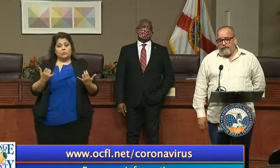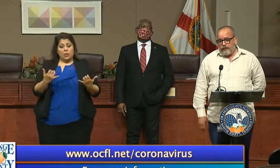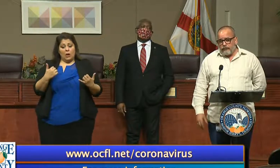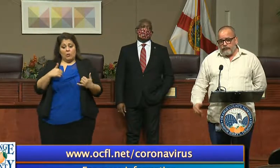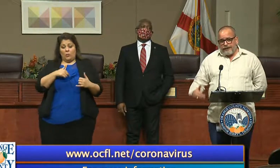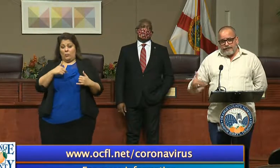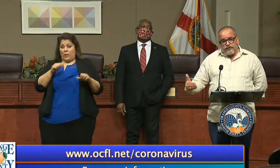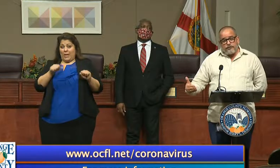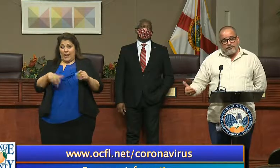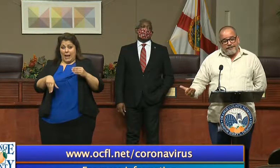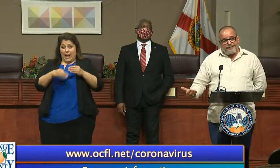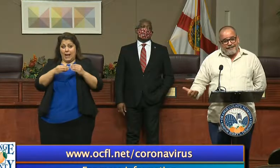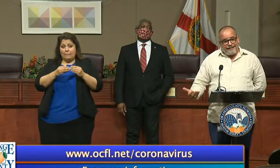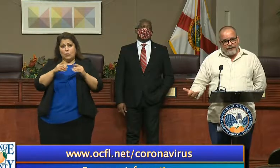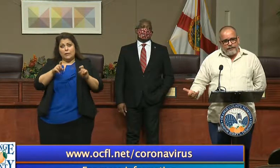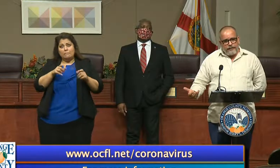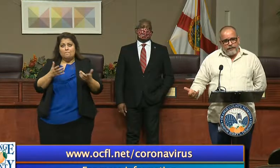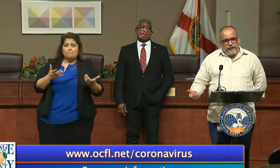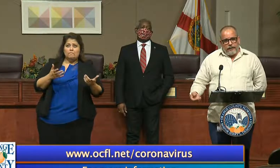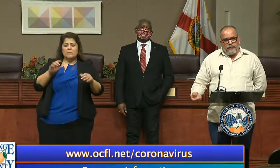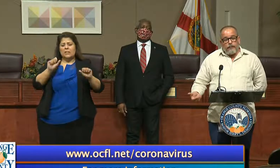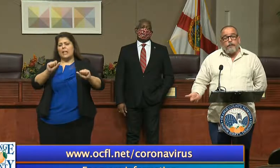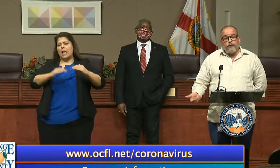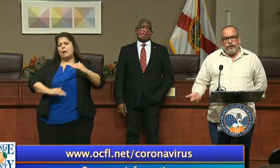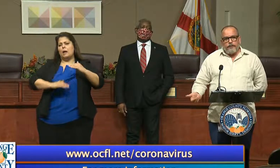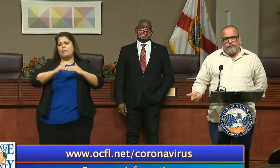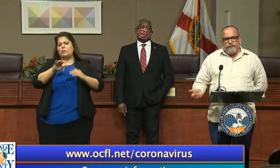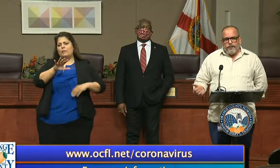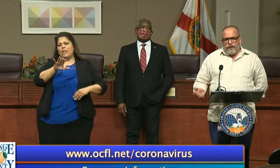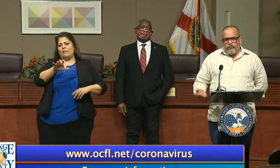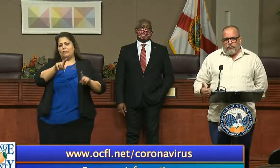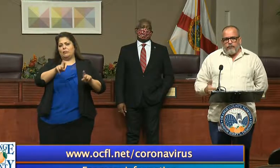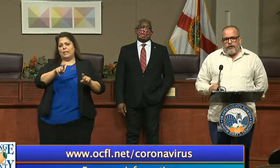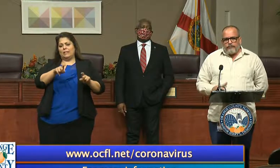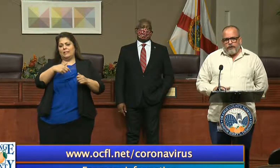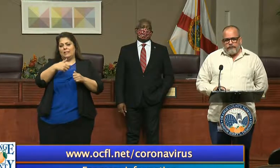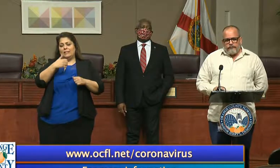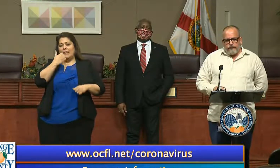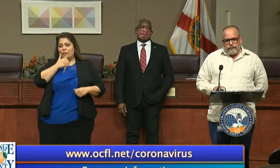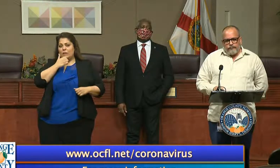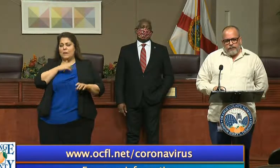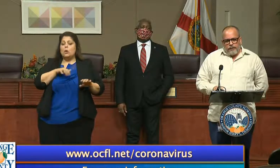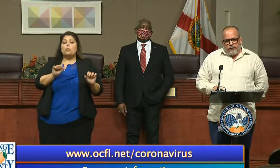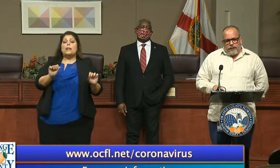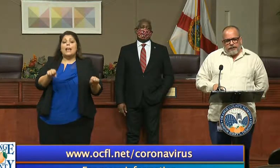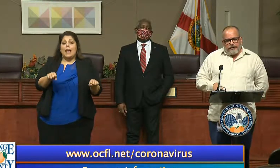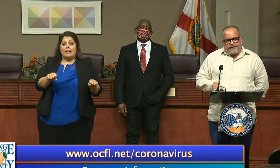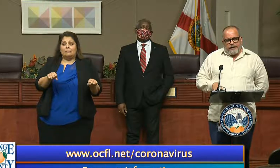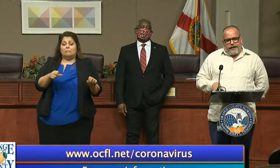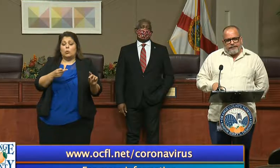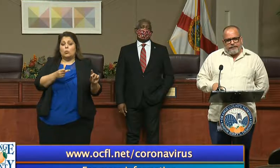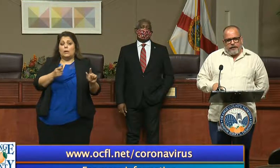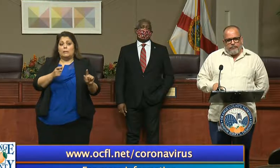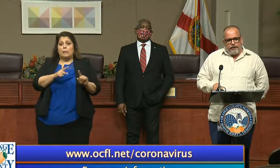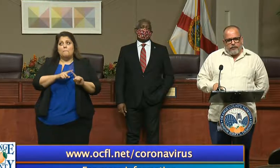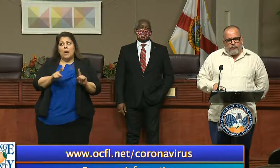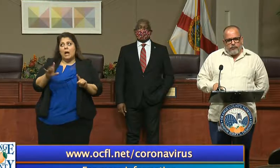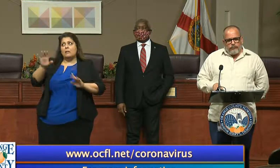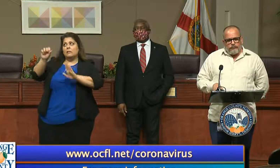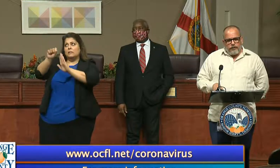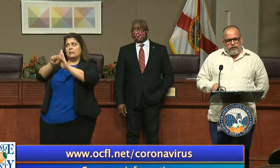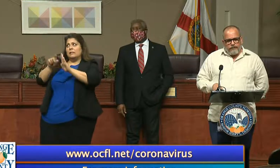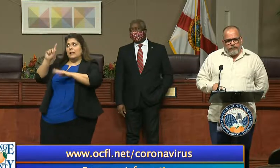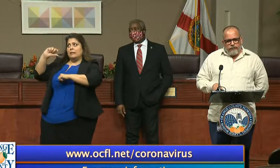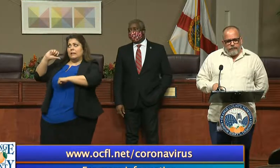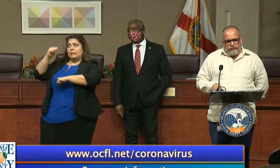about 500 additional tests a day, very quick. What we are trying to do, the state has set up a